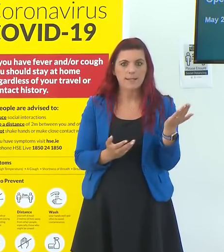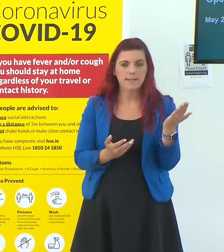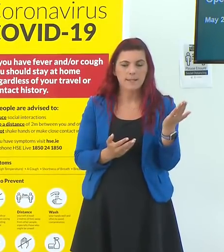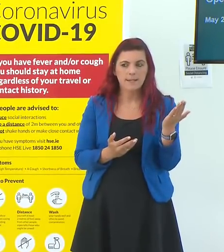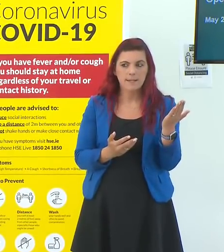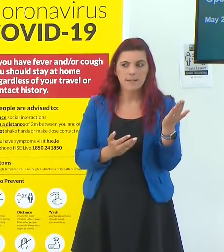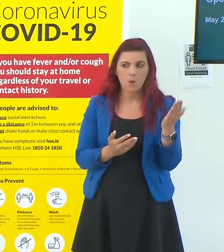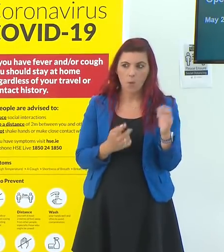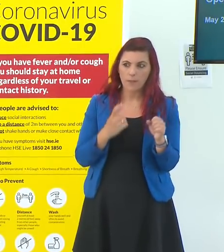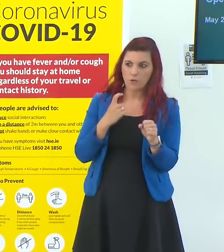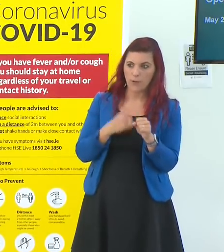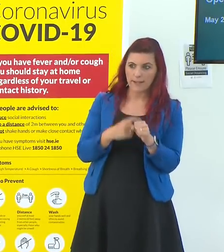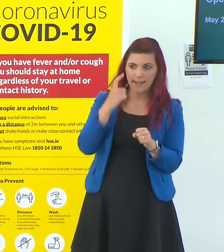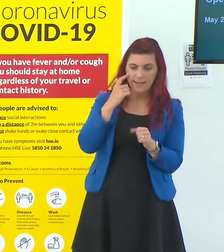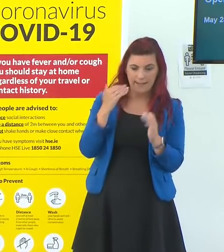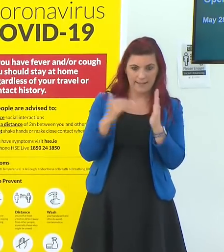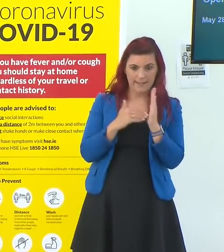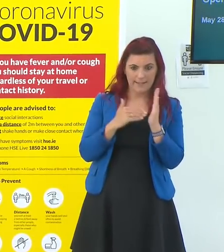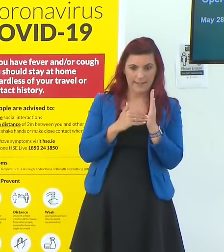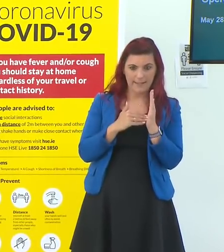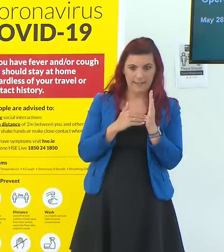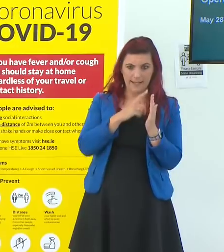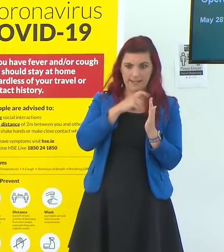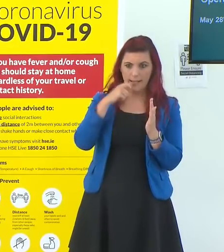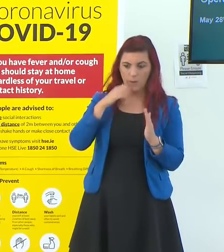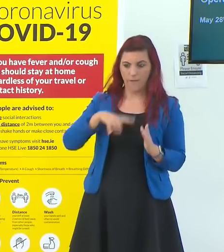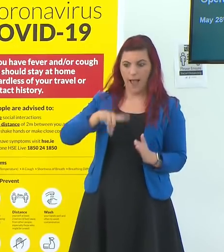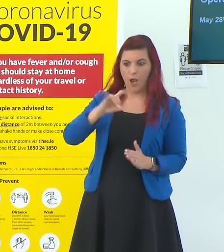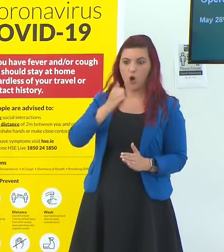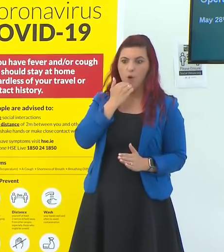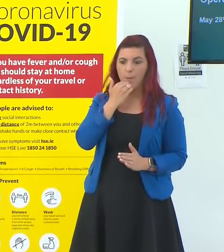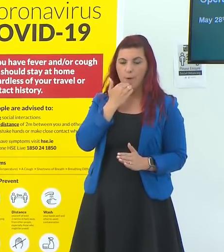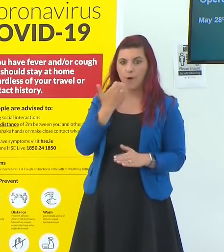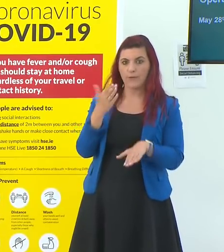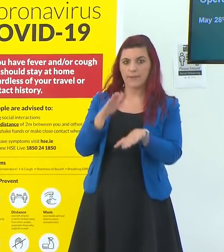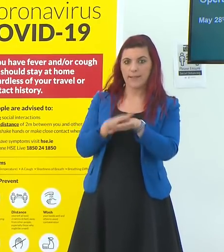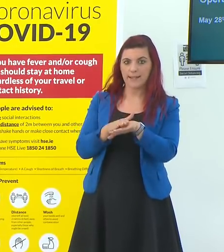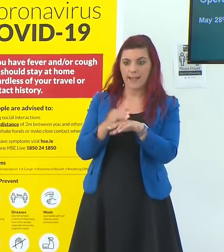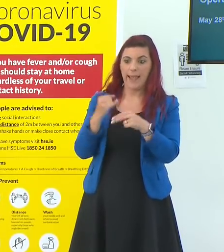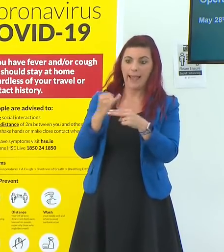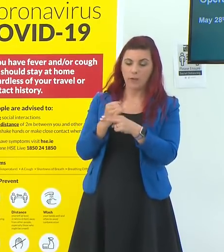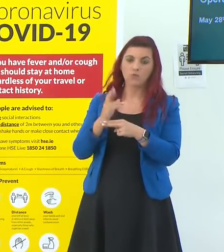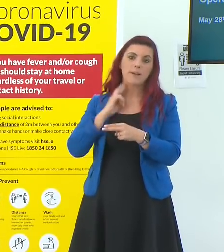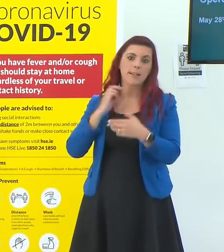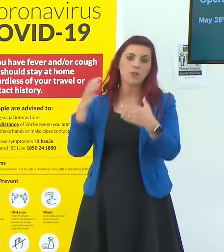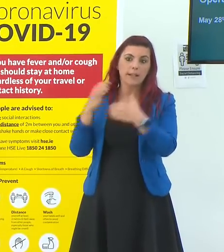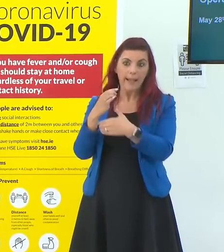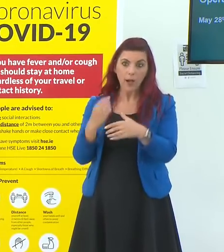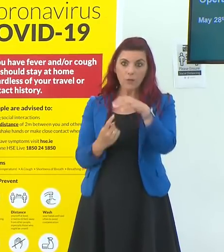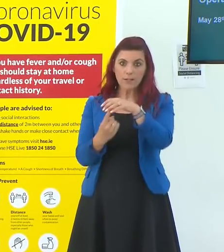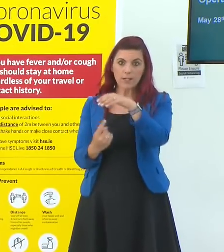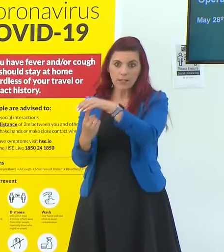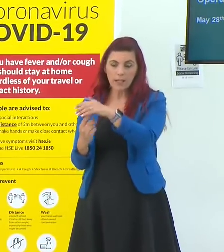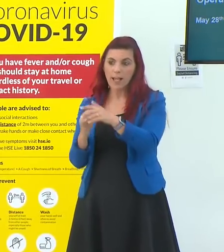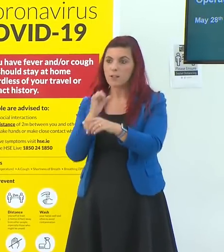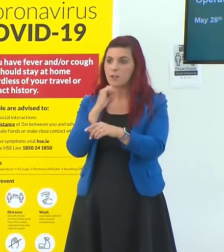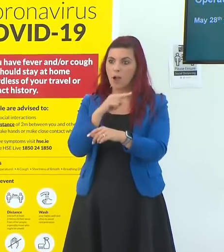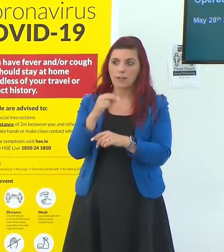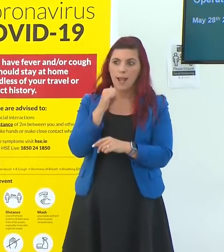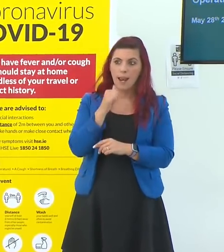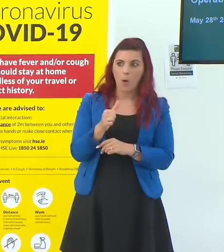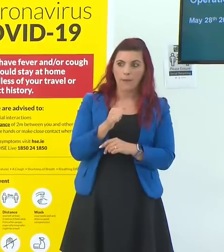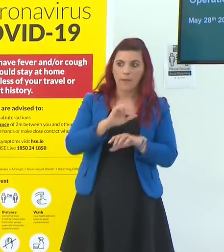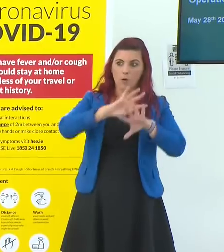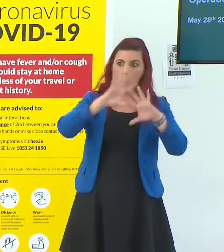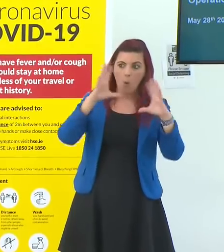strict sense of the word, it does show we have a higher proportion of deaths that took place in residential care facilities, that doesn't take account for what our